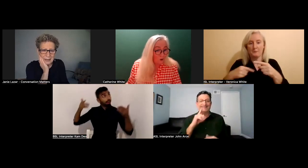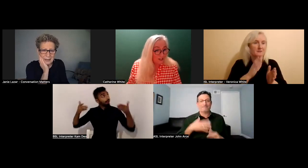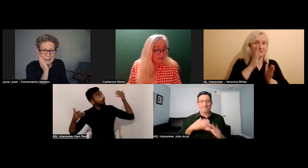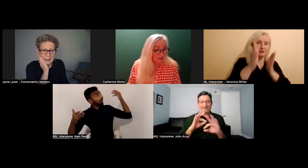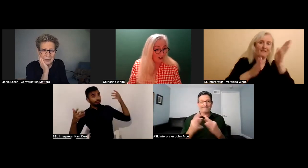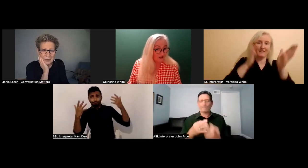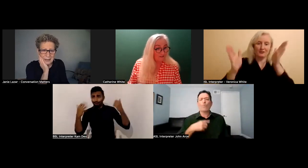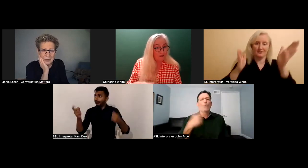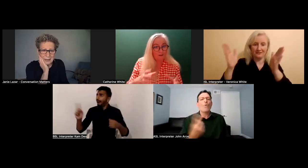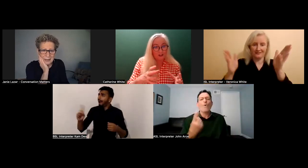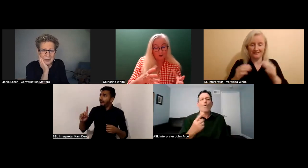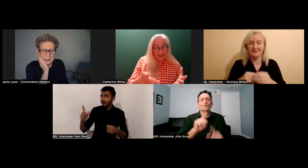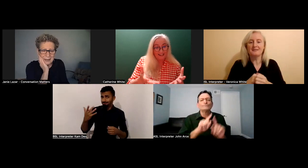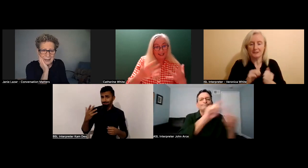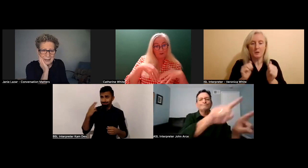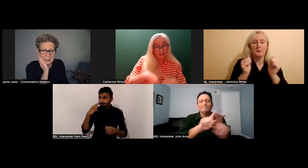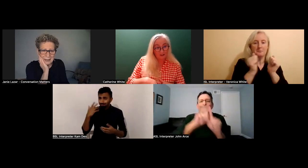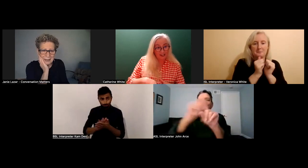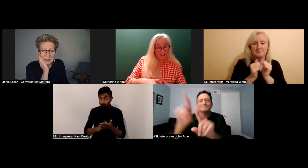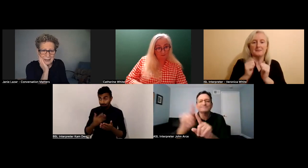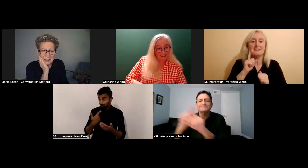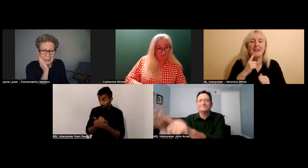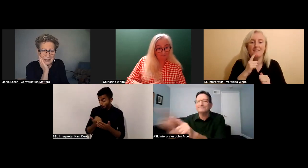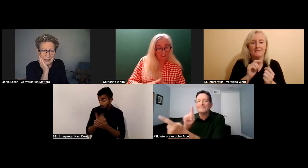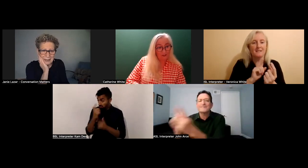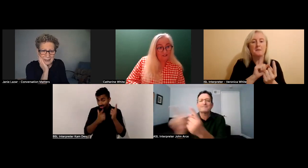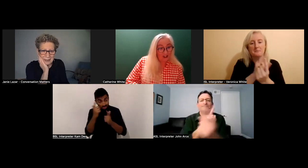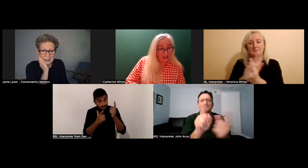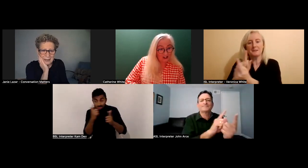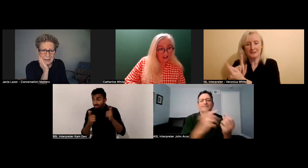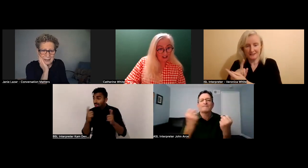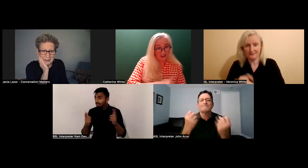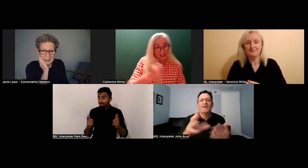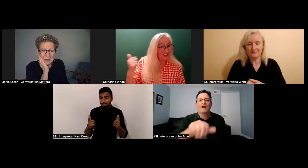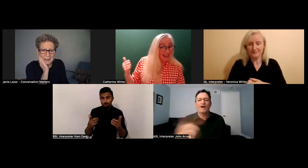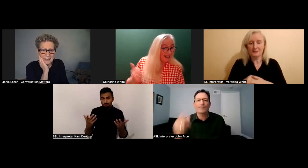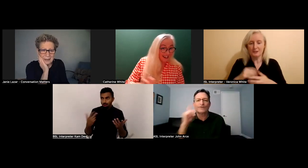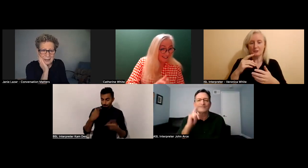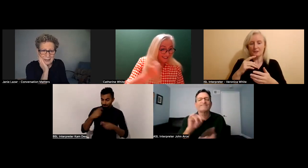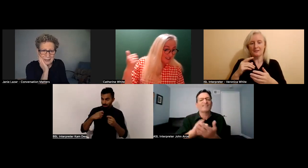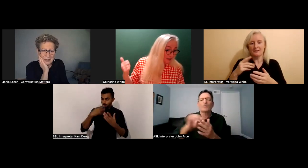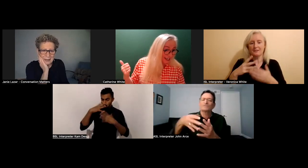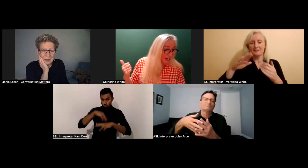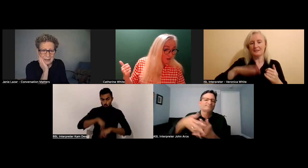and we were always meeting other deaf people. So that was ingrained in me from a very early young age. And I think that's why I went